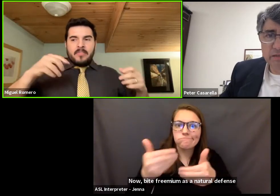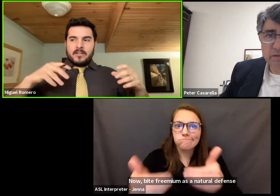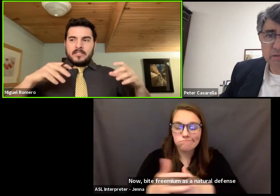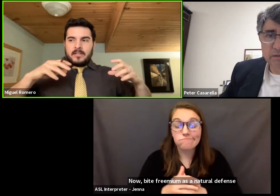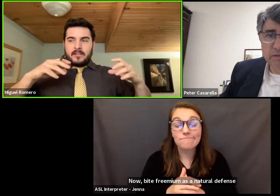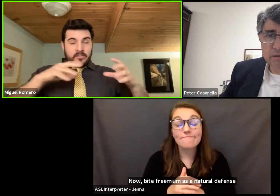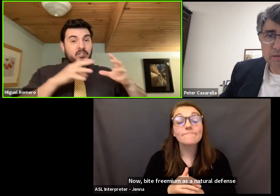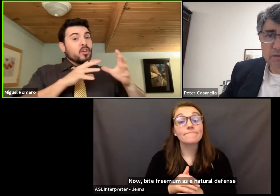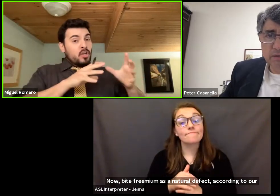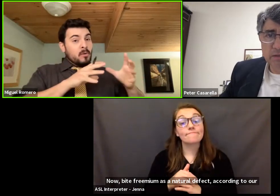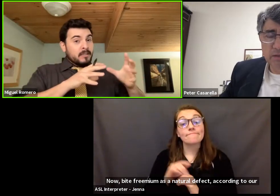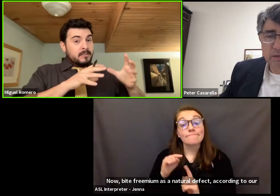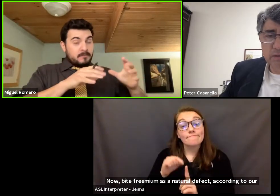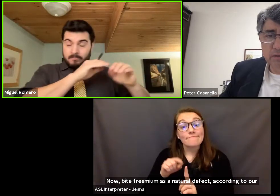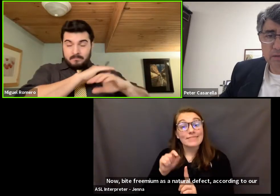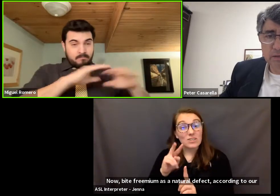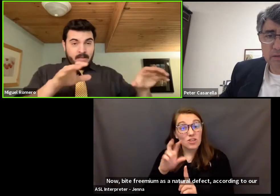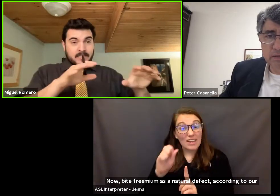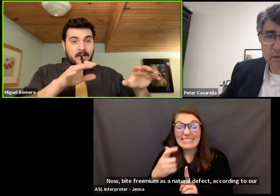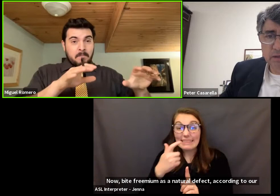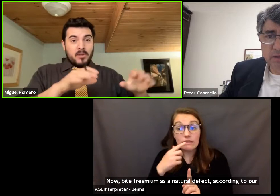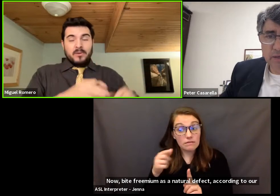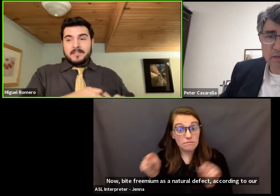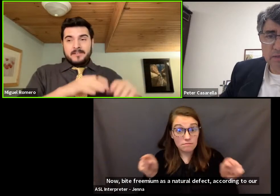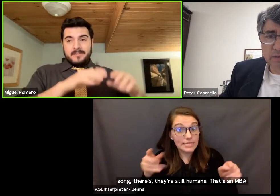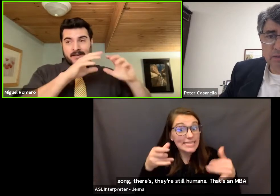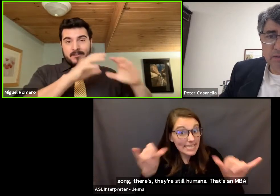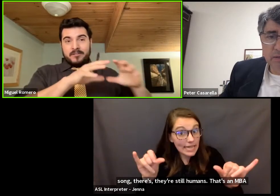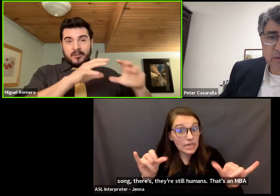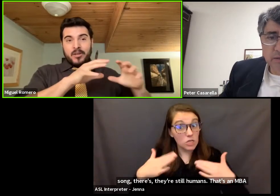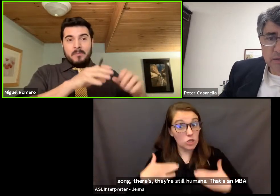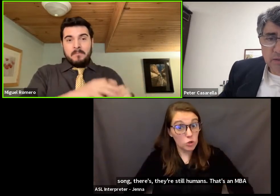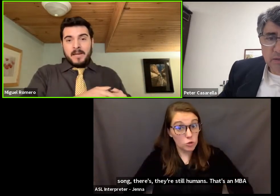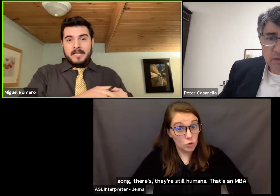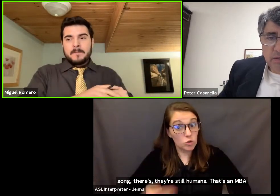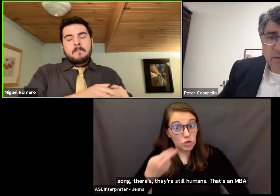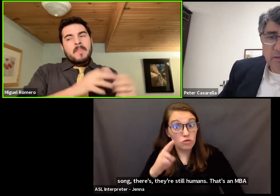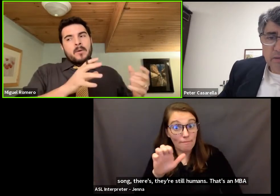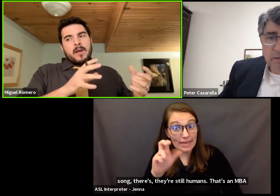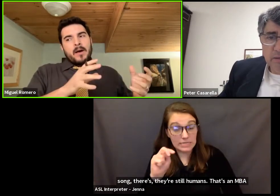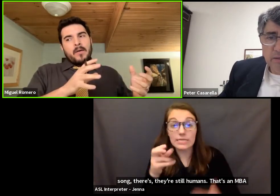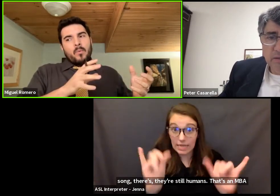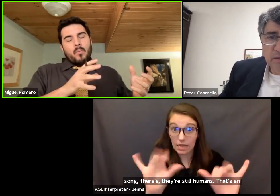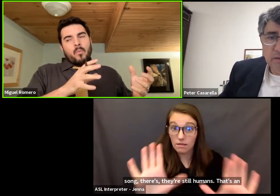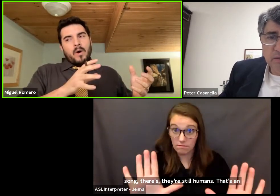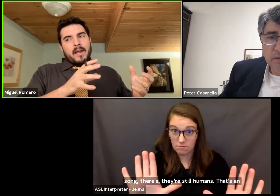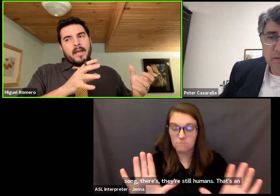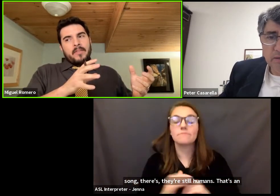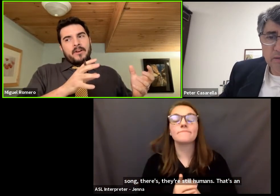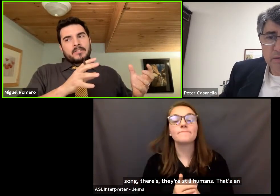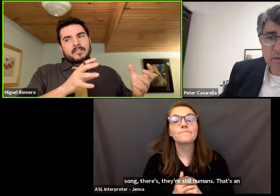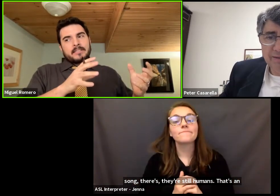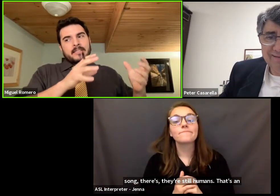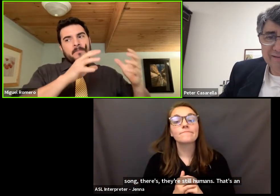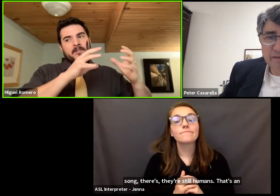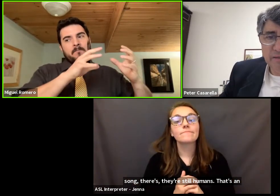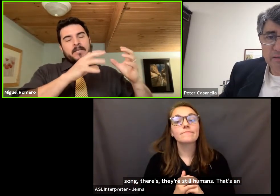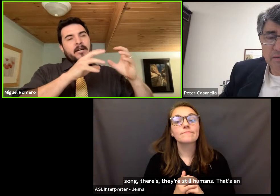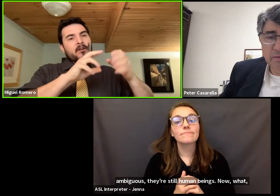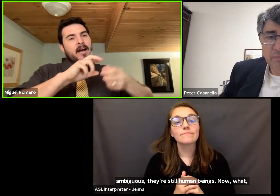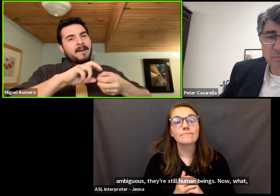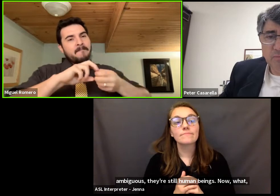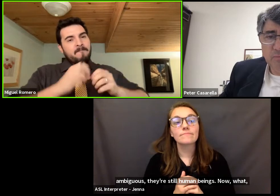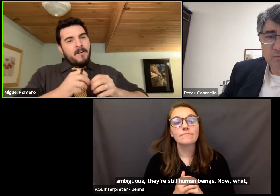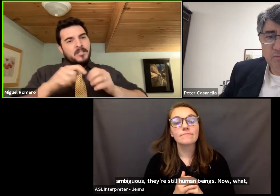Aristotle, they're still humans. That's unambiguous. They're still human beings. Now, there's